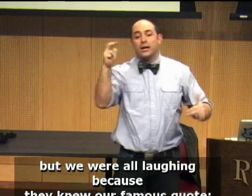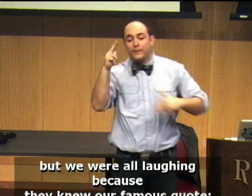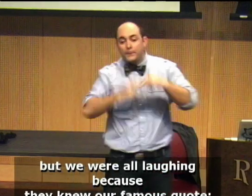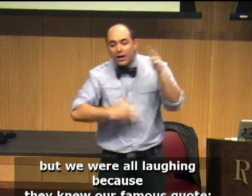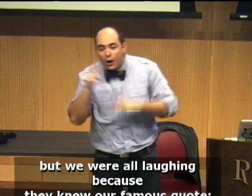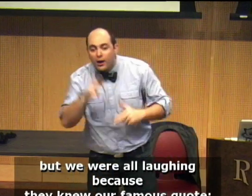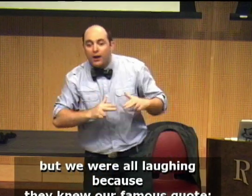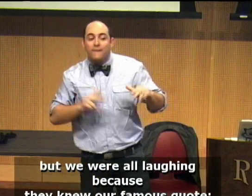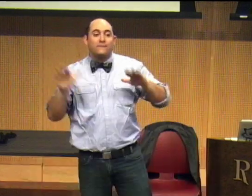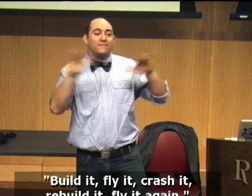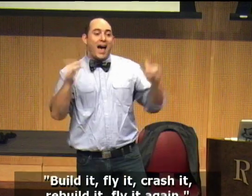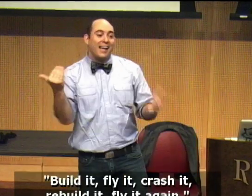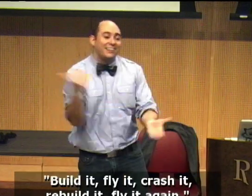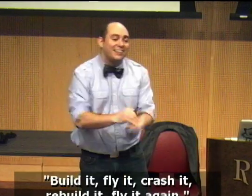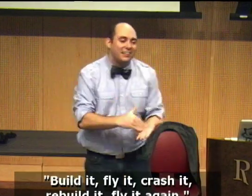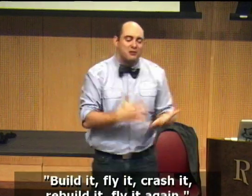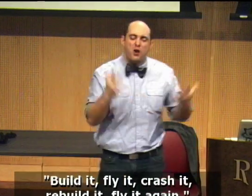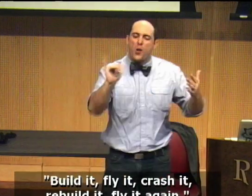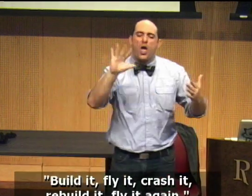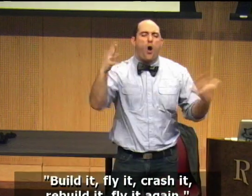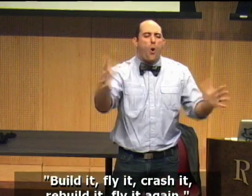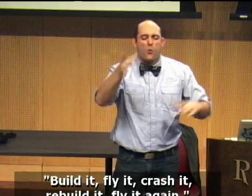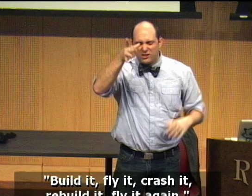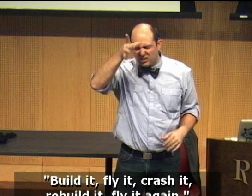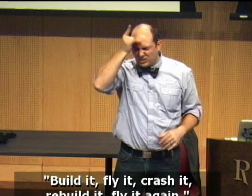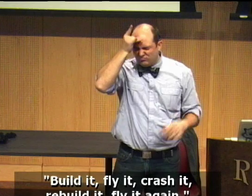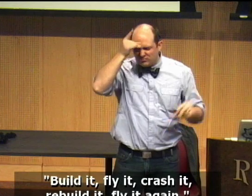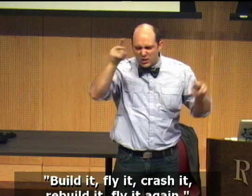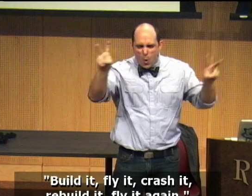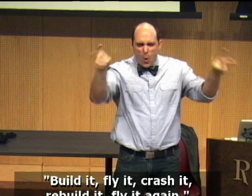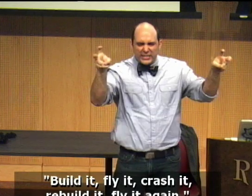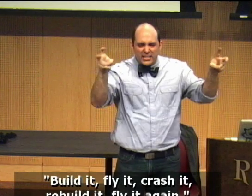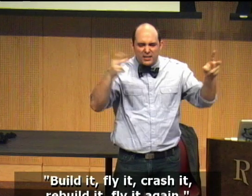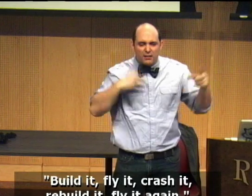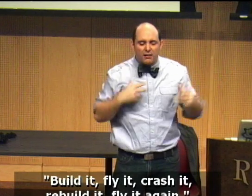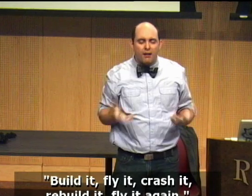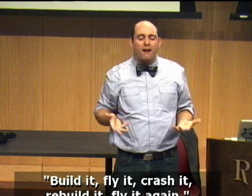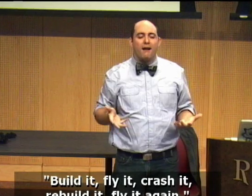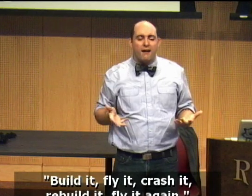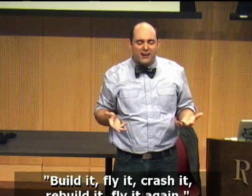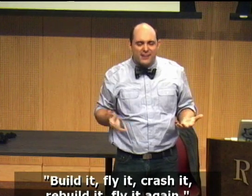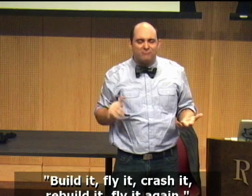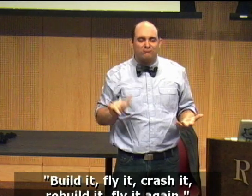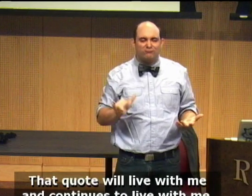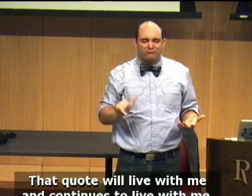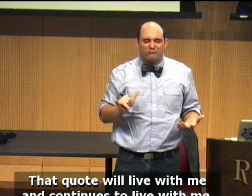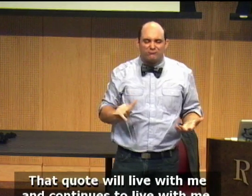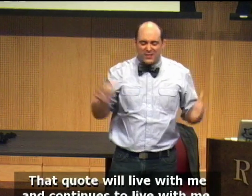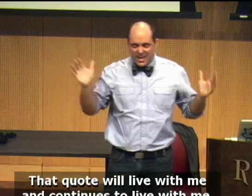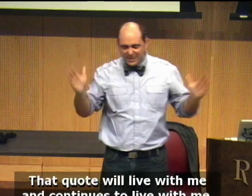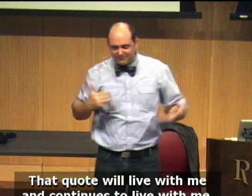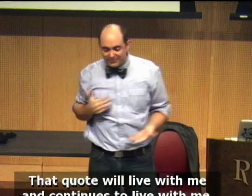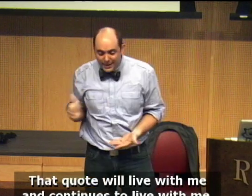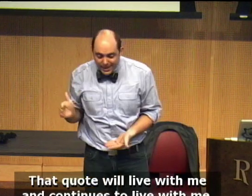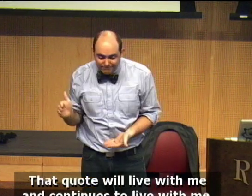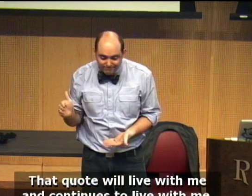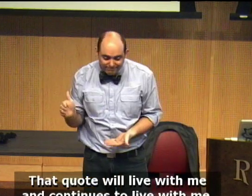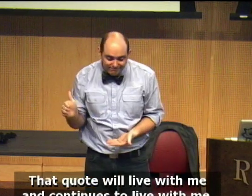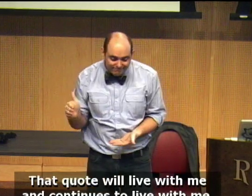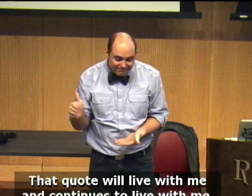quote, "Build it, fly it, crash it, rebuild it, fly it again." That quote will live with me and